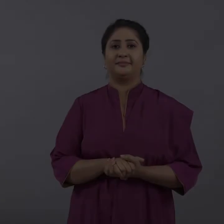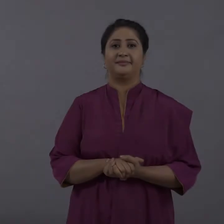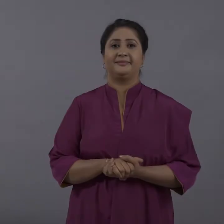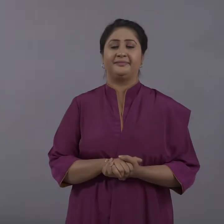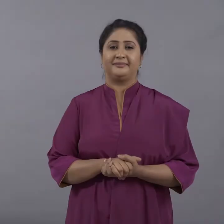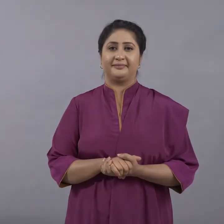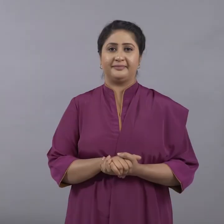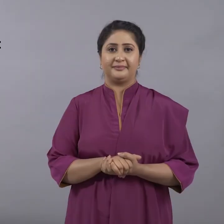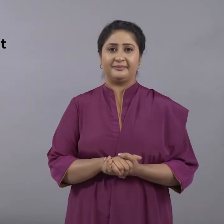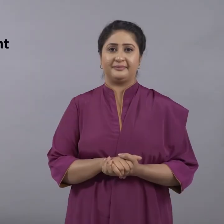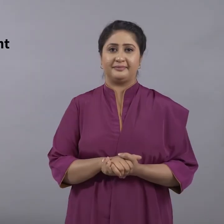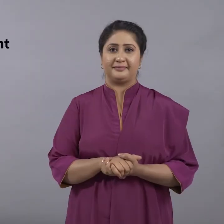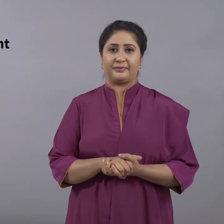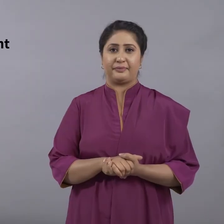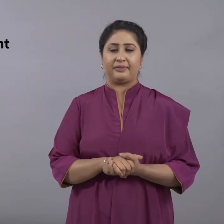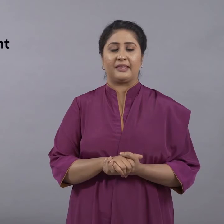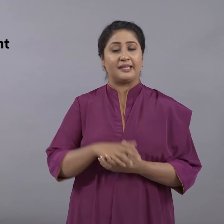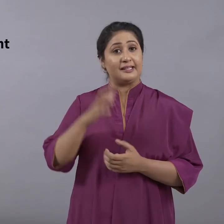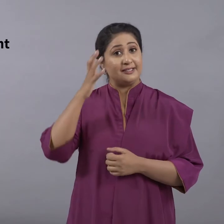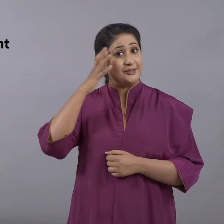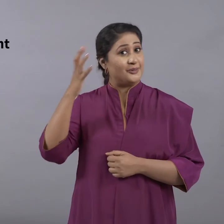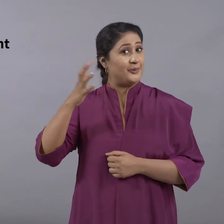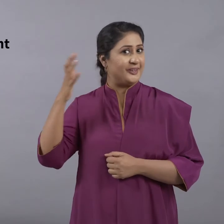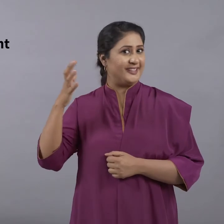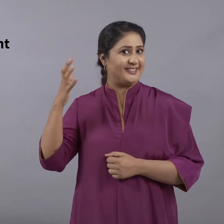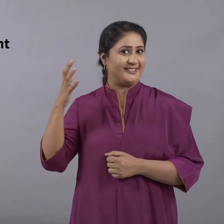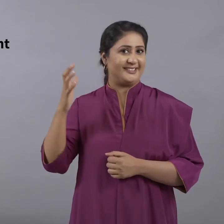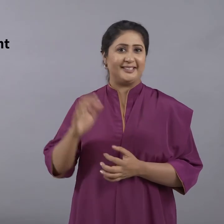Urdu Reading Assessment, Story.